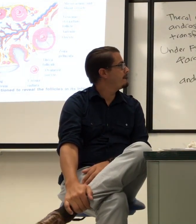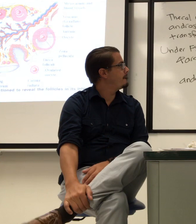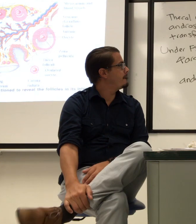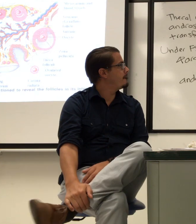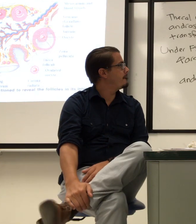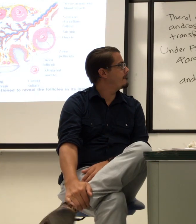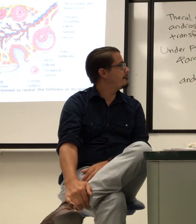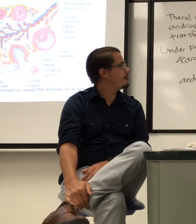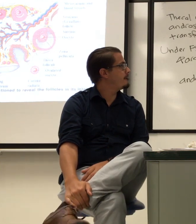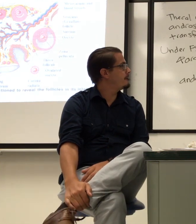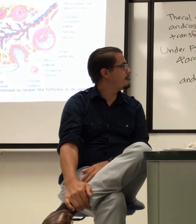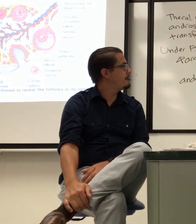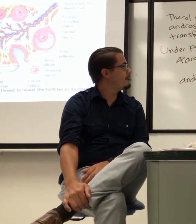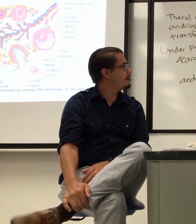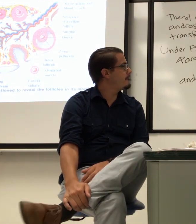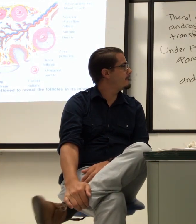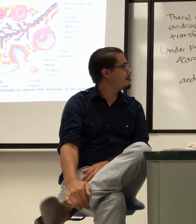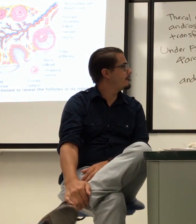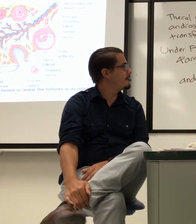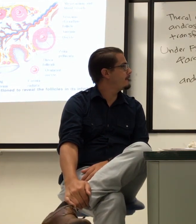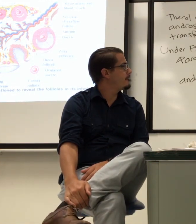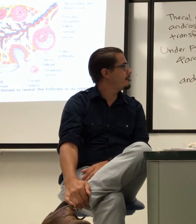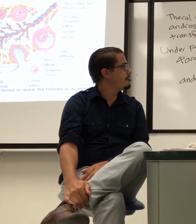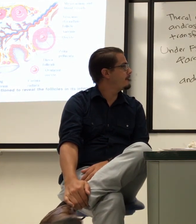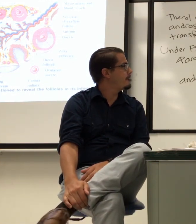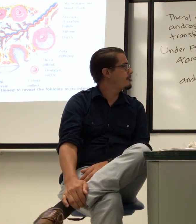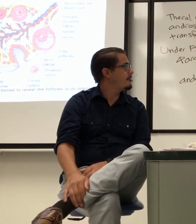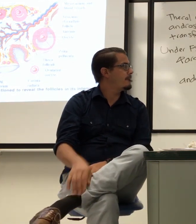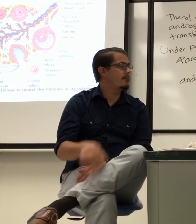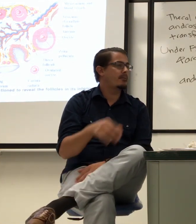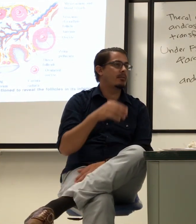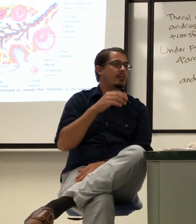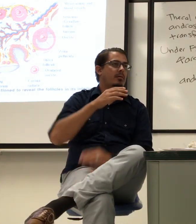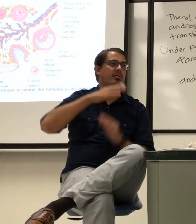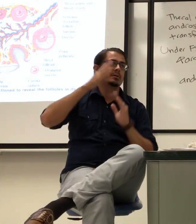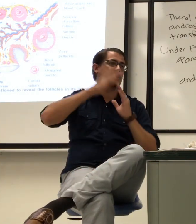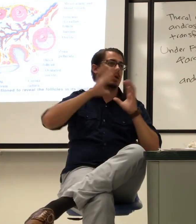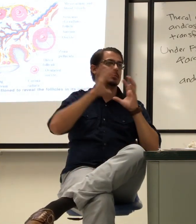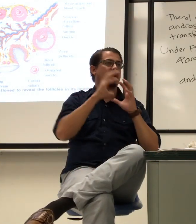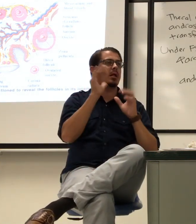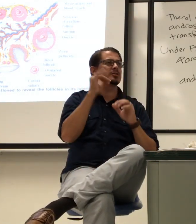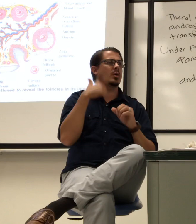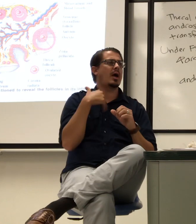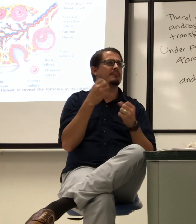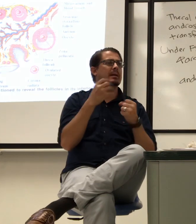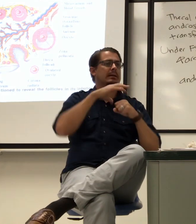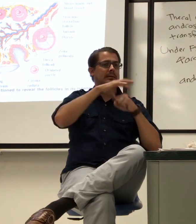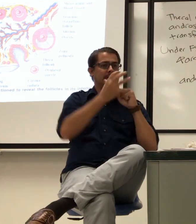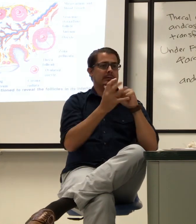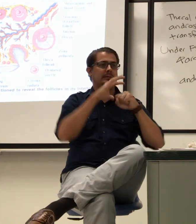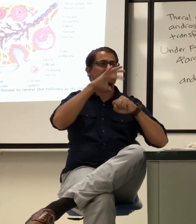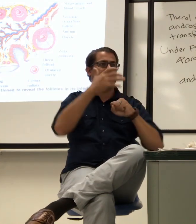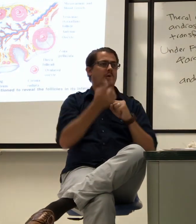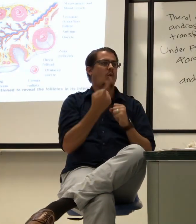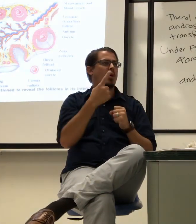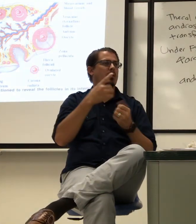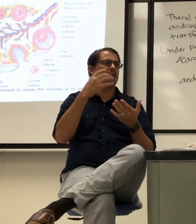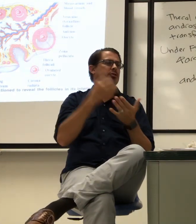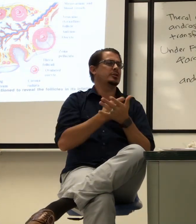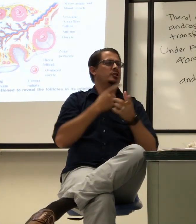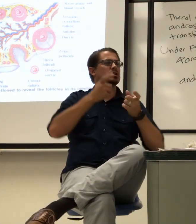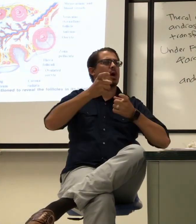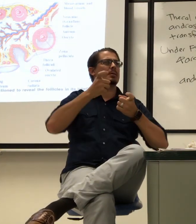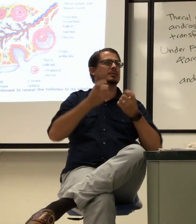The Graphian, I'm erasing it, they also have spica and granulosa cells, but only one achieves dominance, probably the one with the